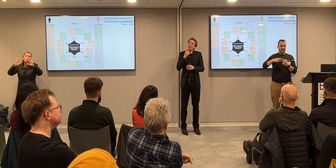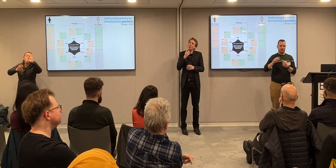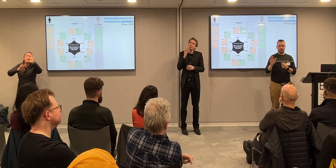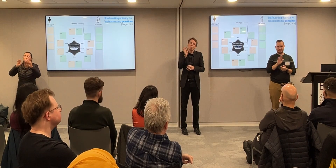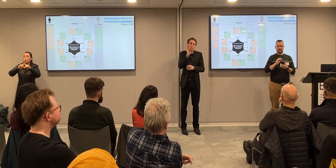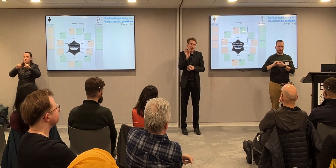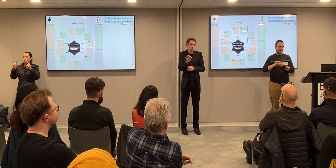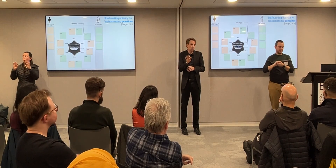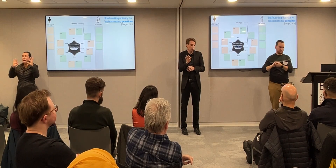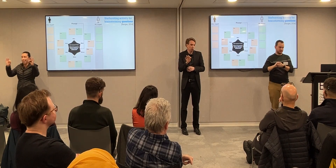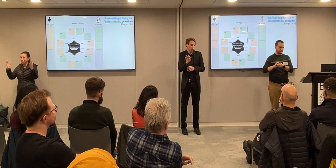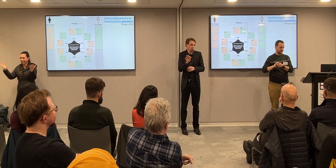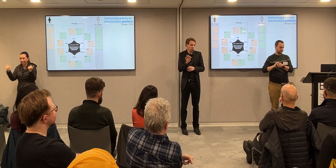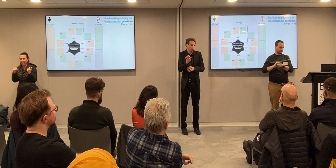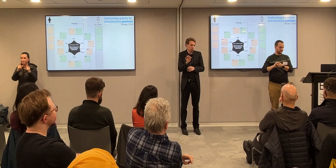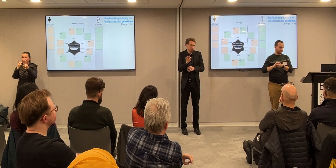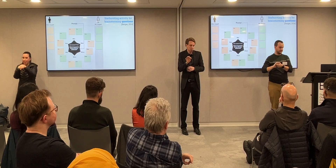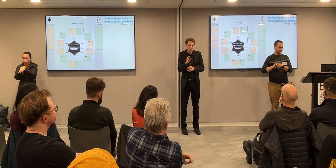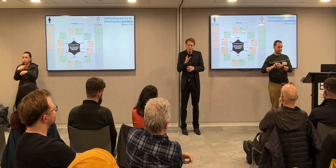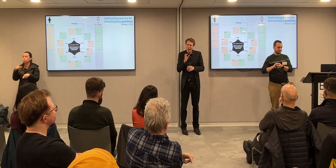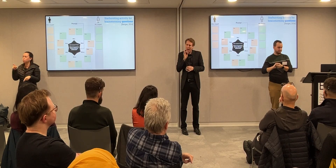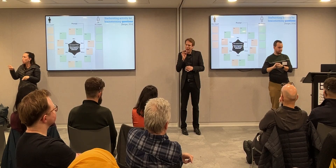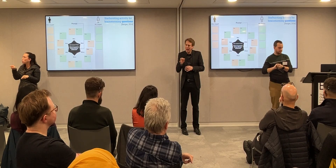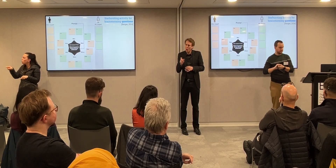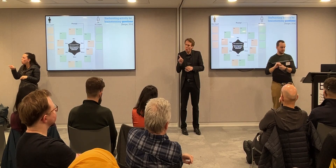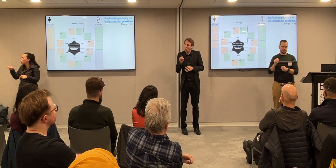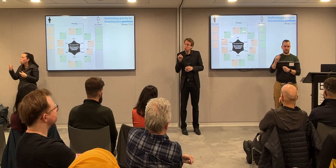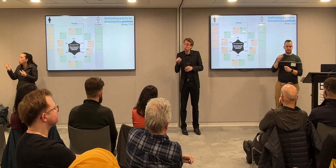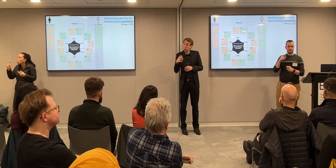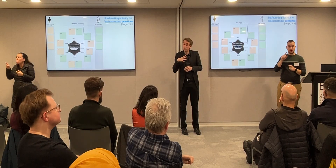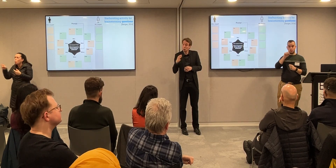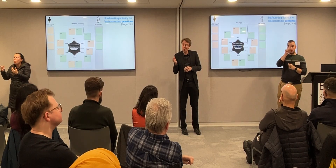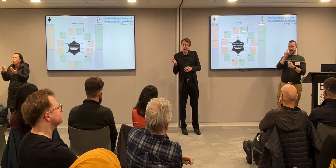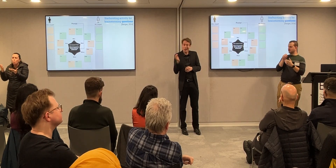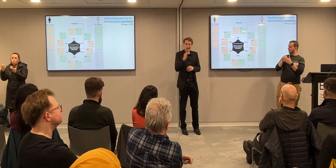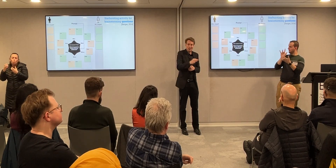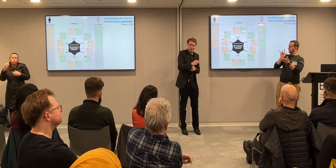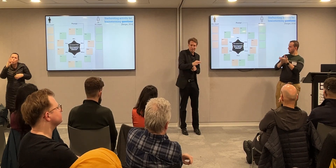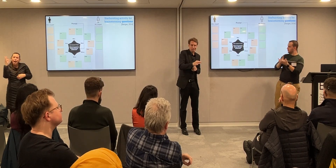come up with a question that they would ask the other group about the collaboration.